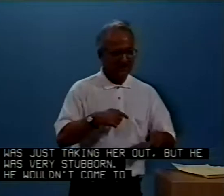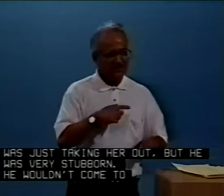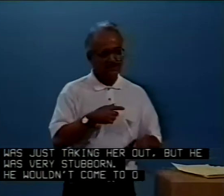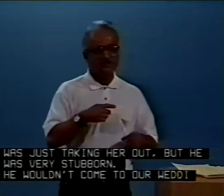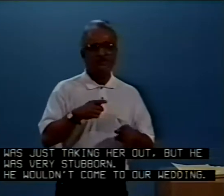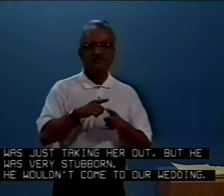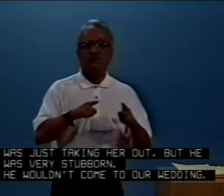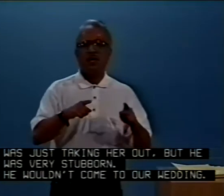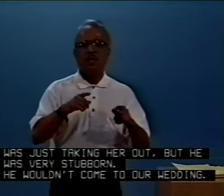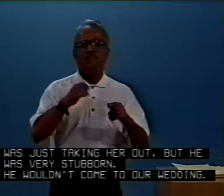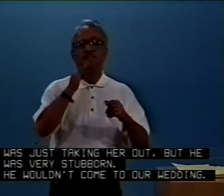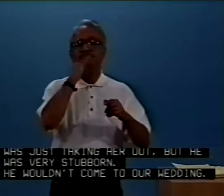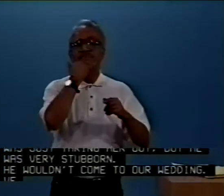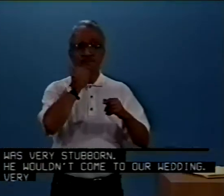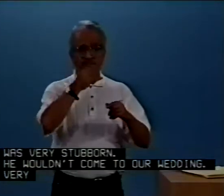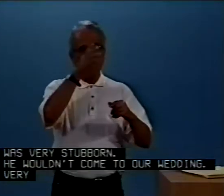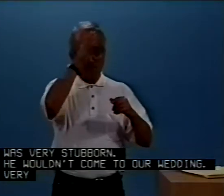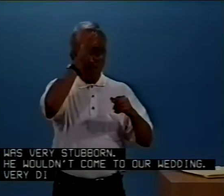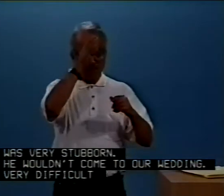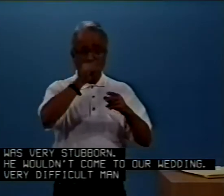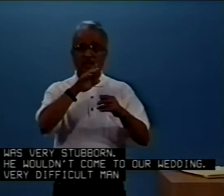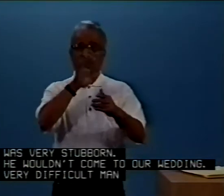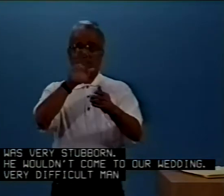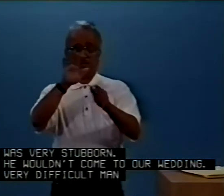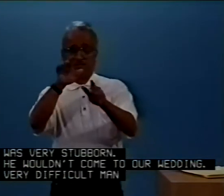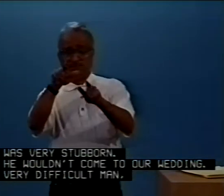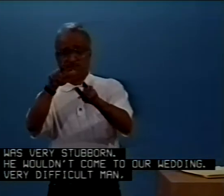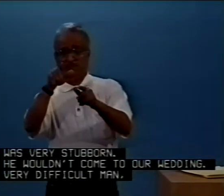man, very highly egotistical man.